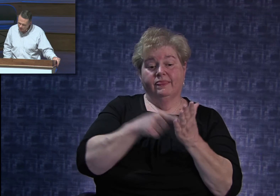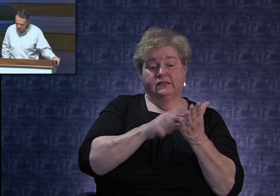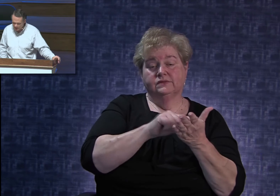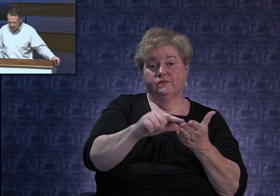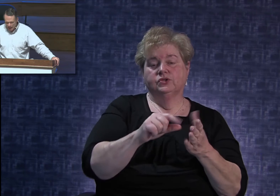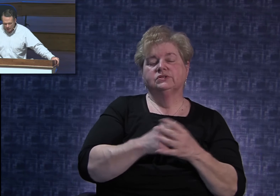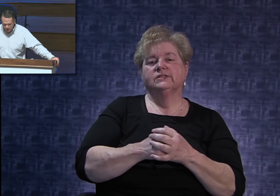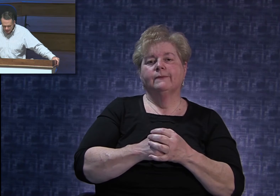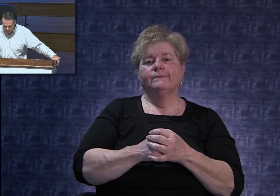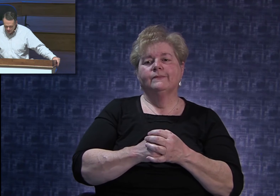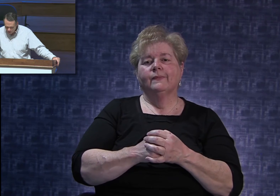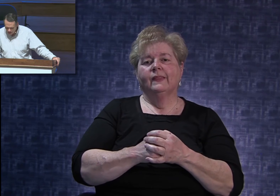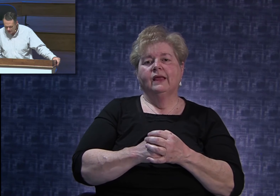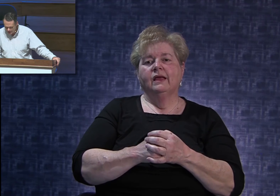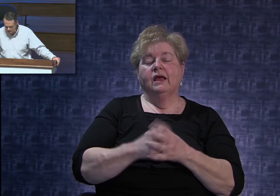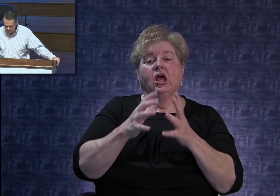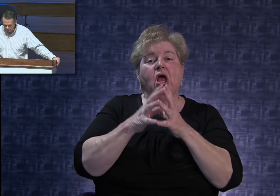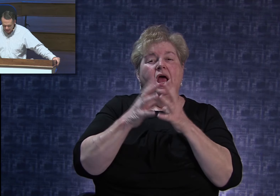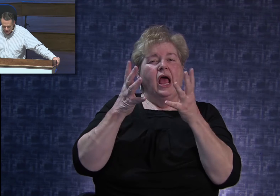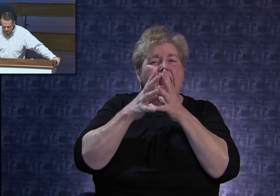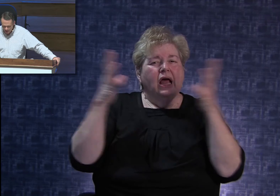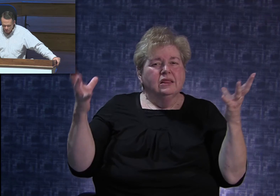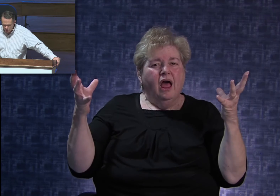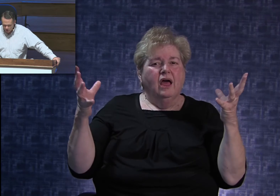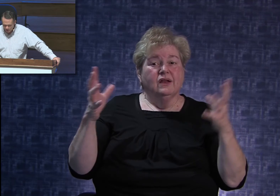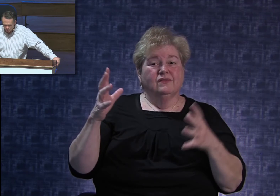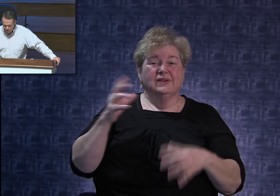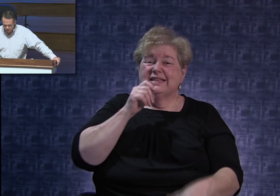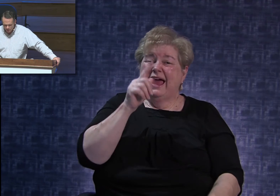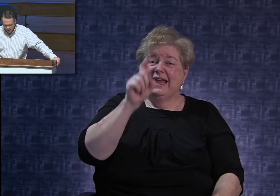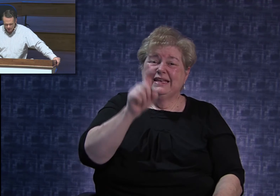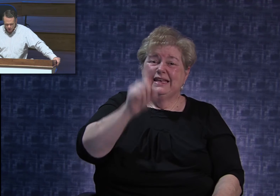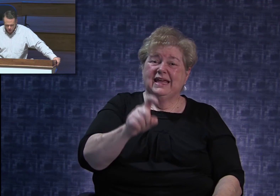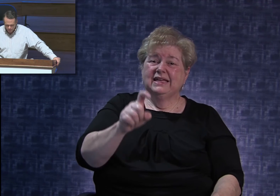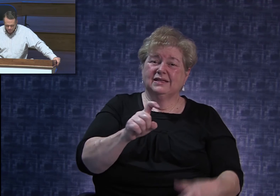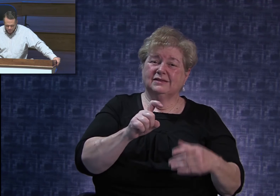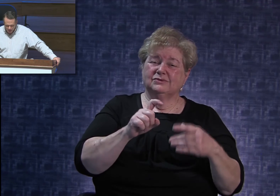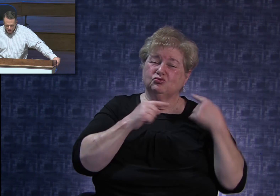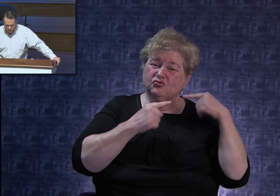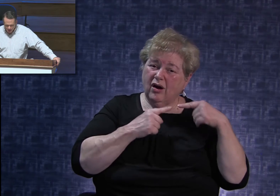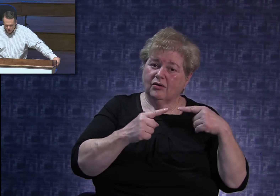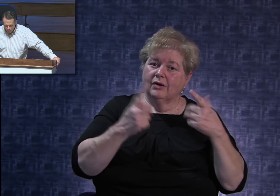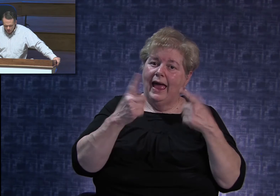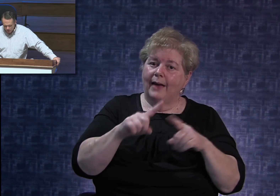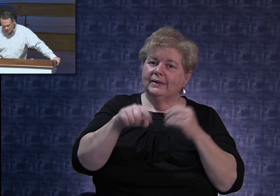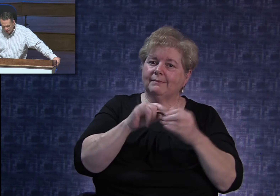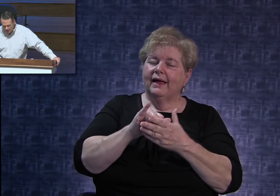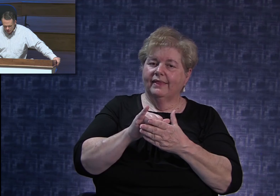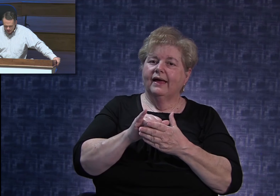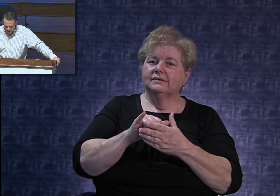12. He says, "A great deal of unnecessary ink has been spilt over this passage as to